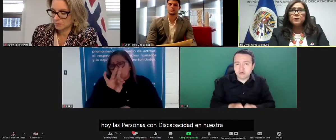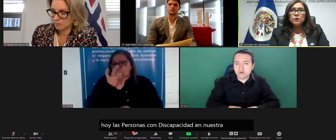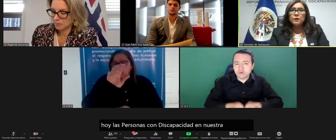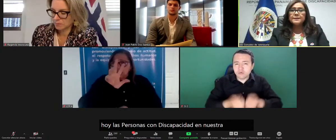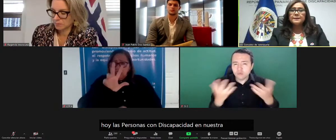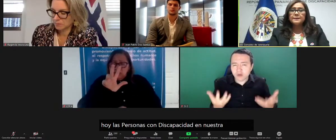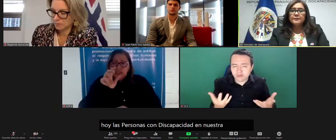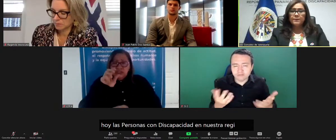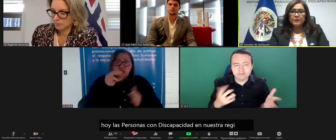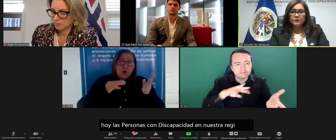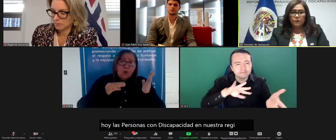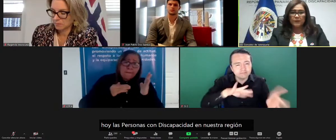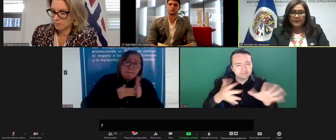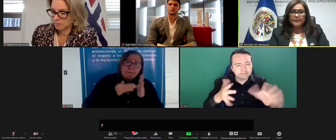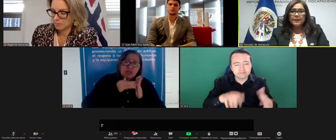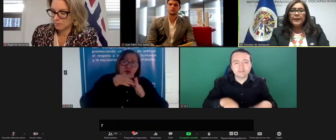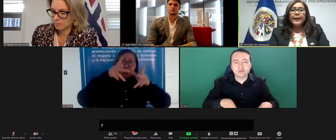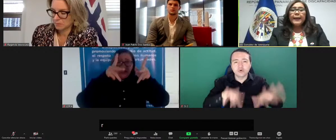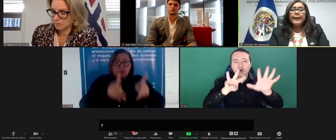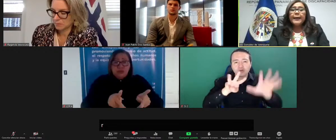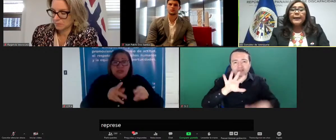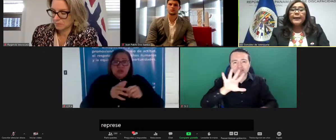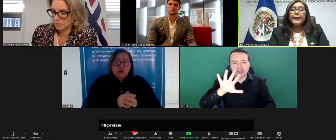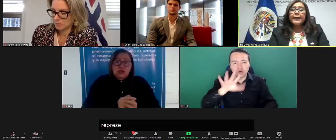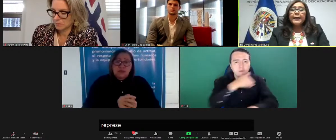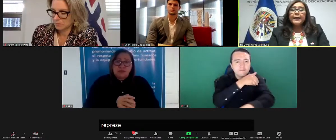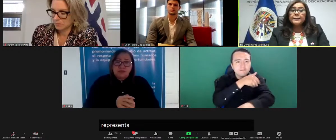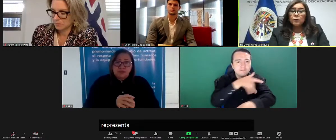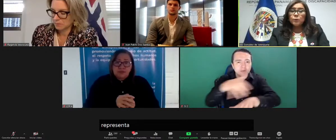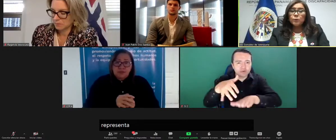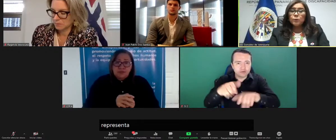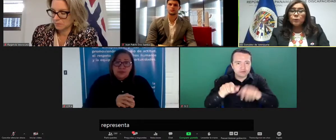85 million persons